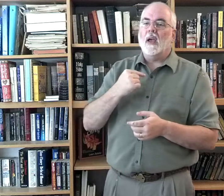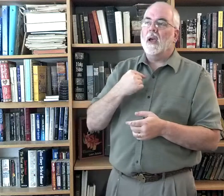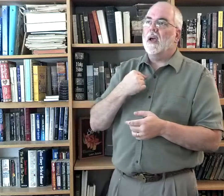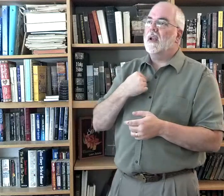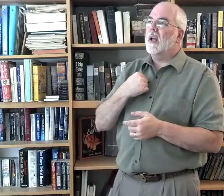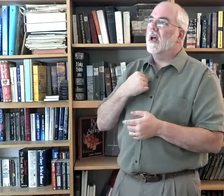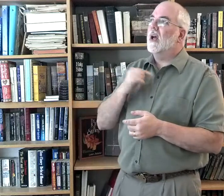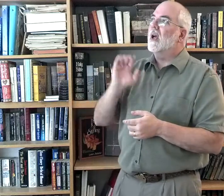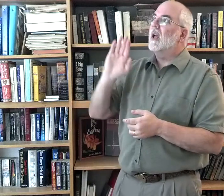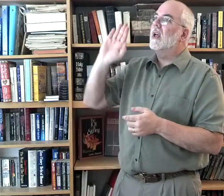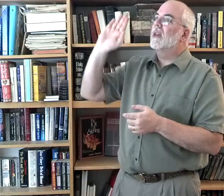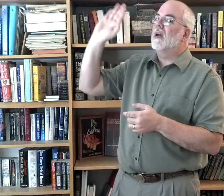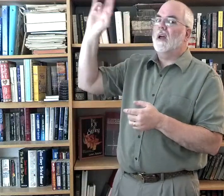that I thy